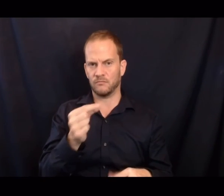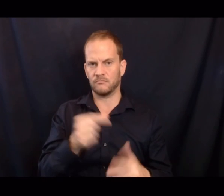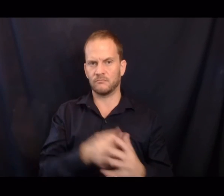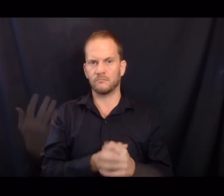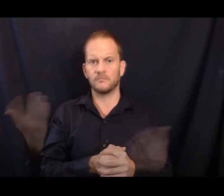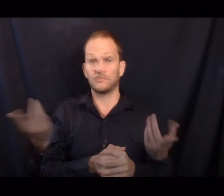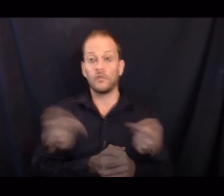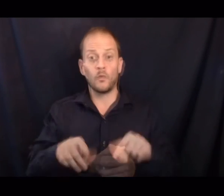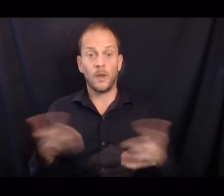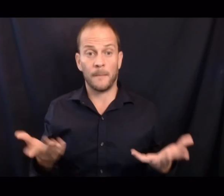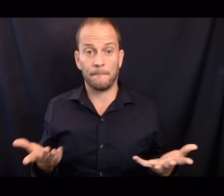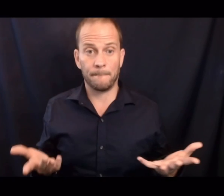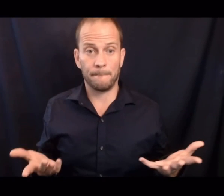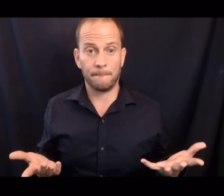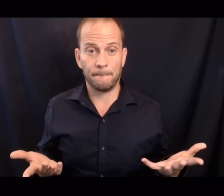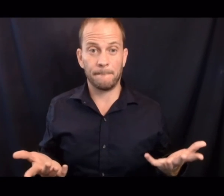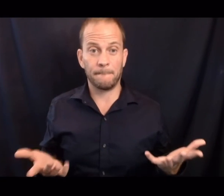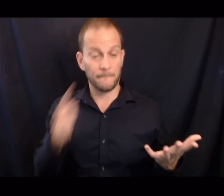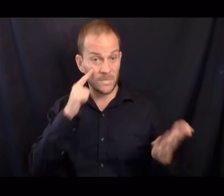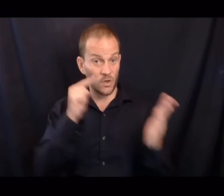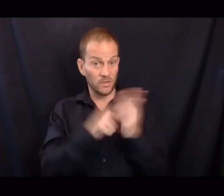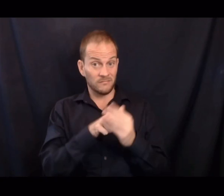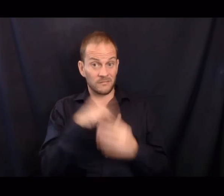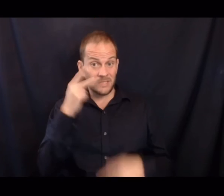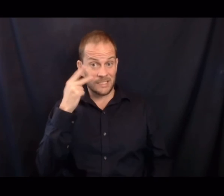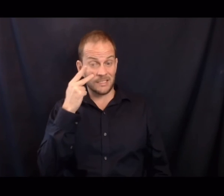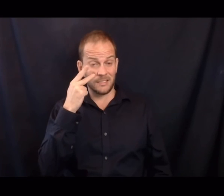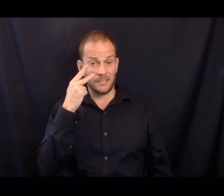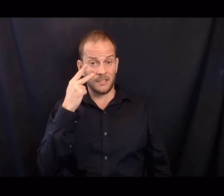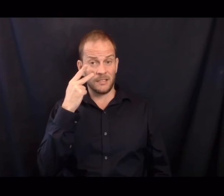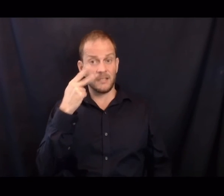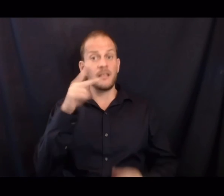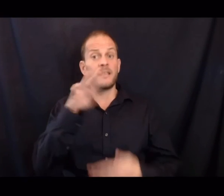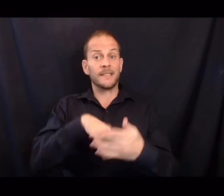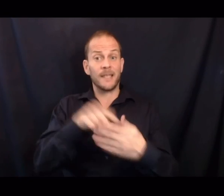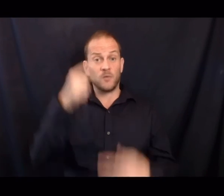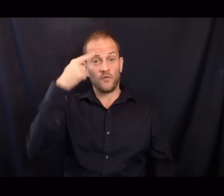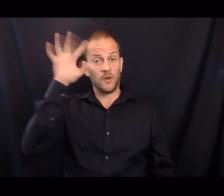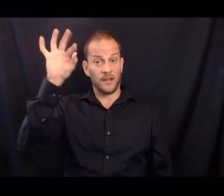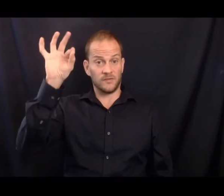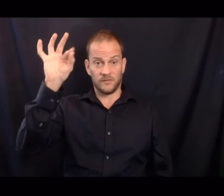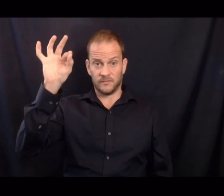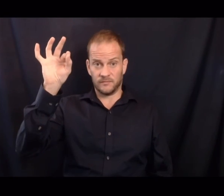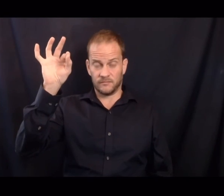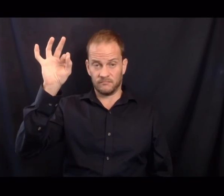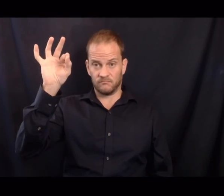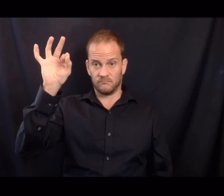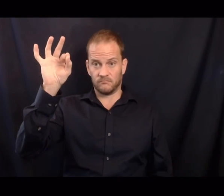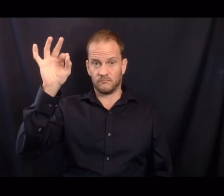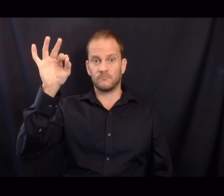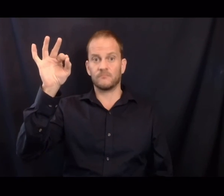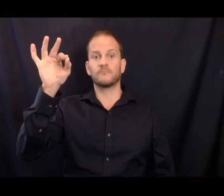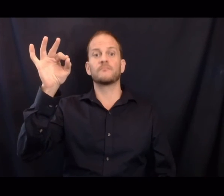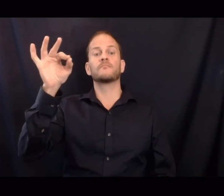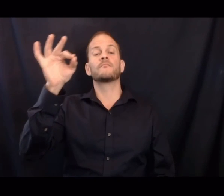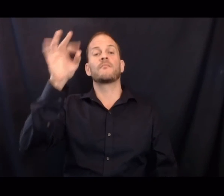18. Now, for the table for f, we used an input value of -4, and then we get an output of -6. That was